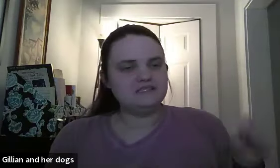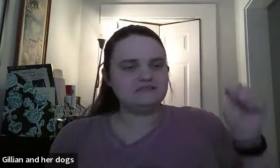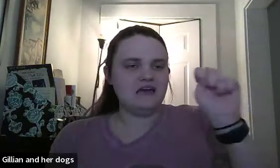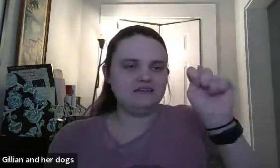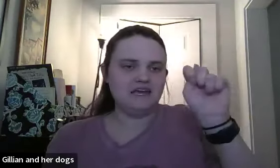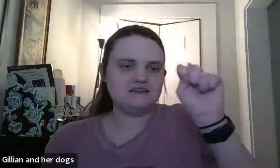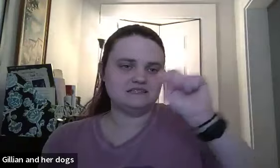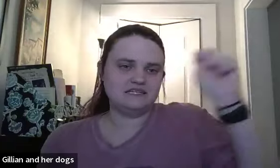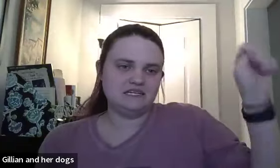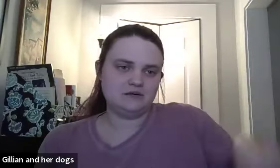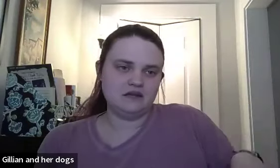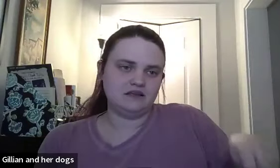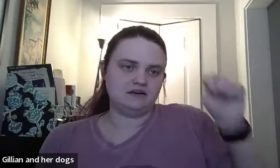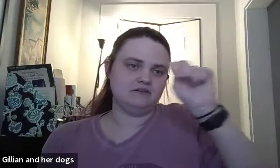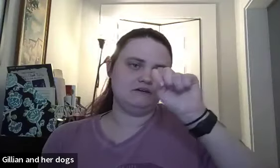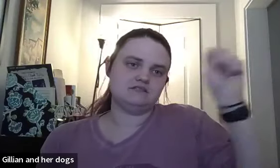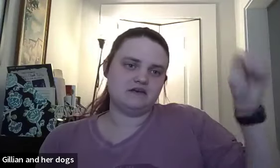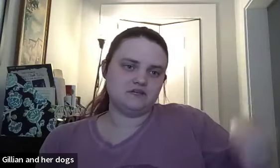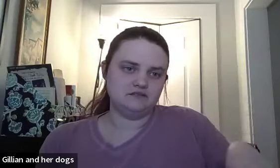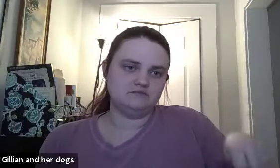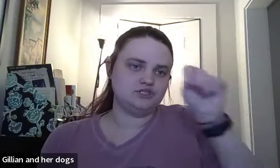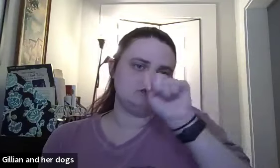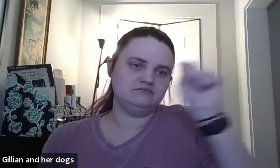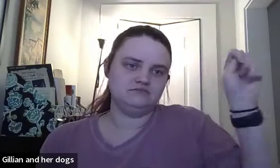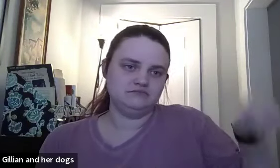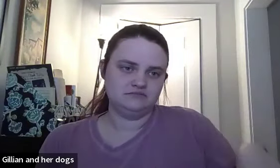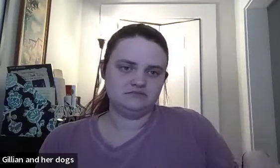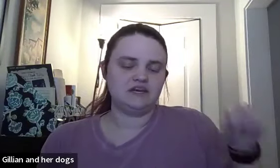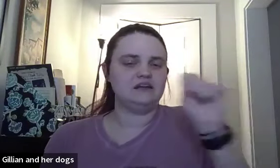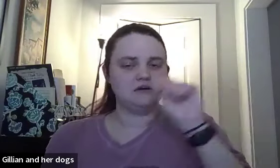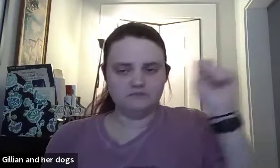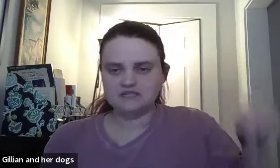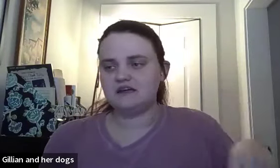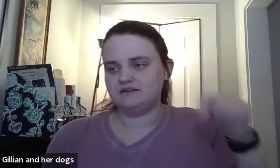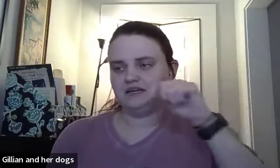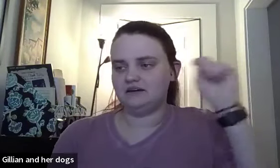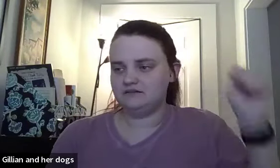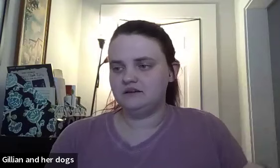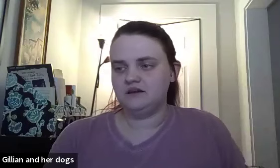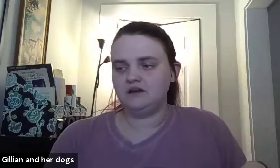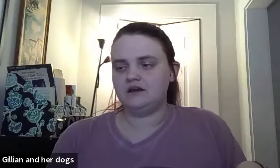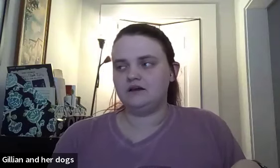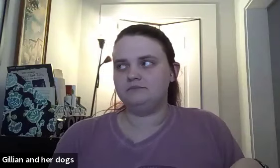because Talladega is a T and you make like a 7 motion kind of down. That's Talladega.